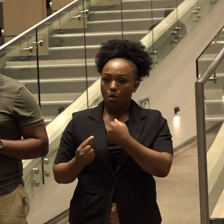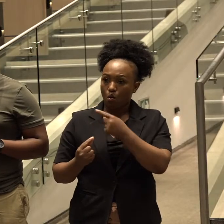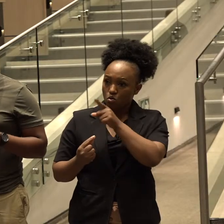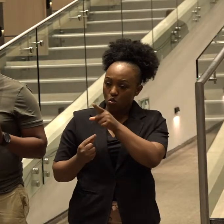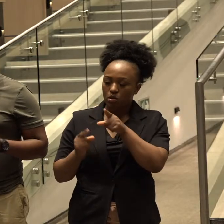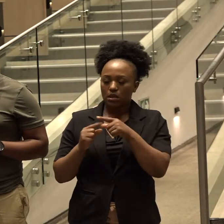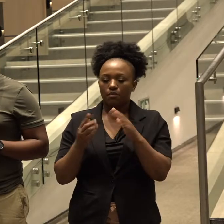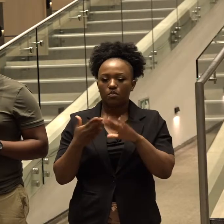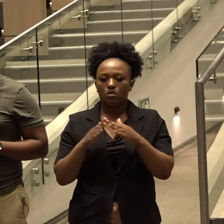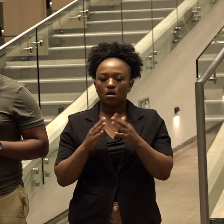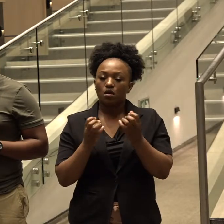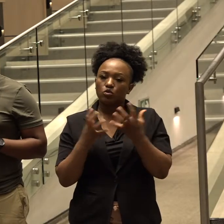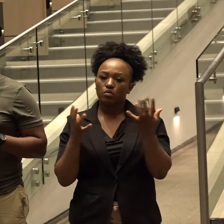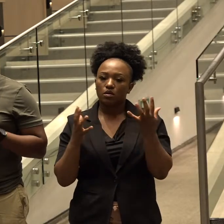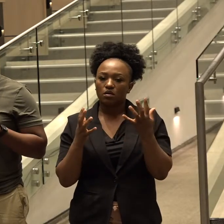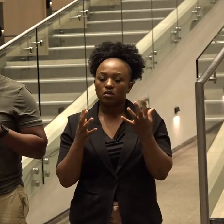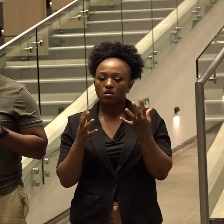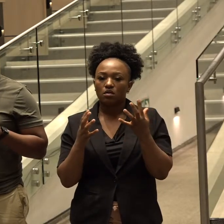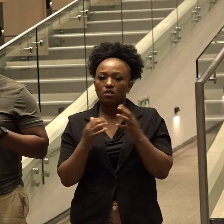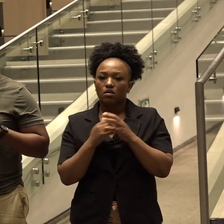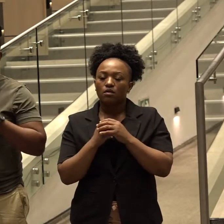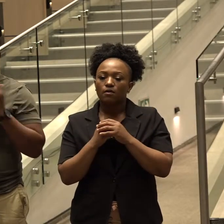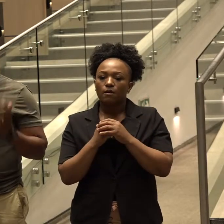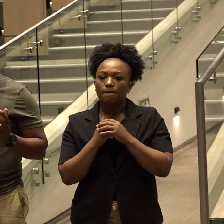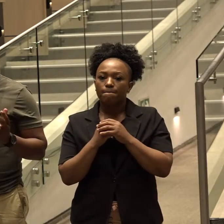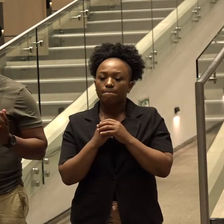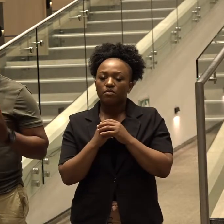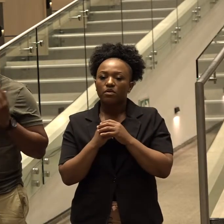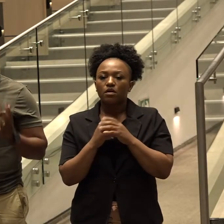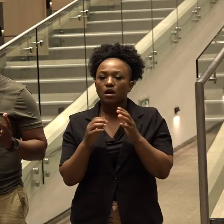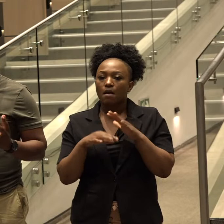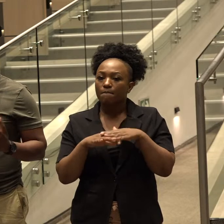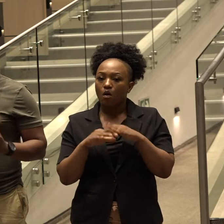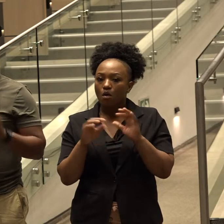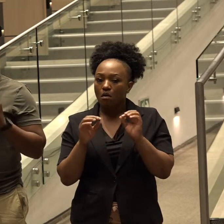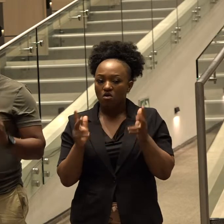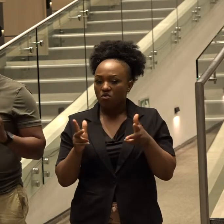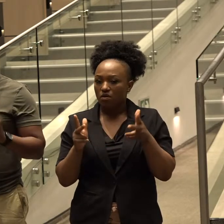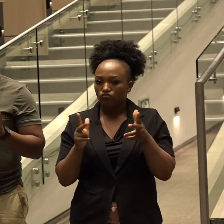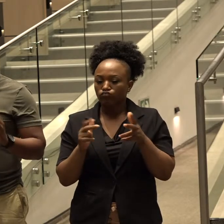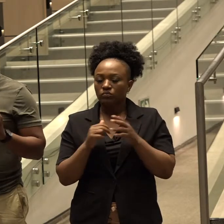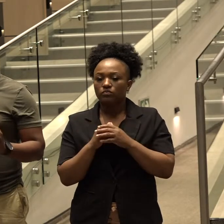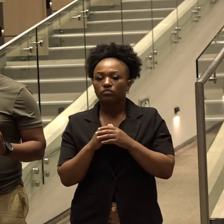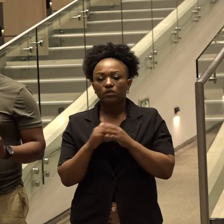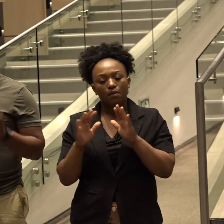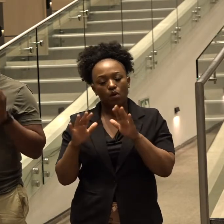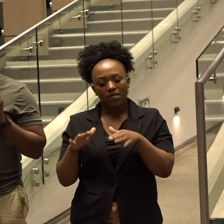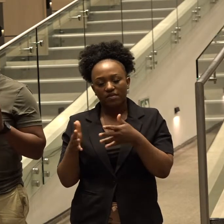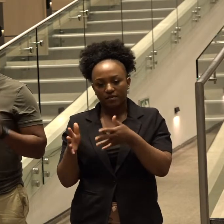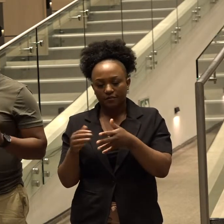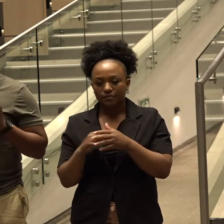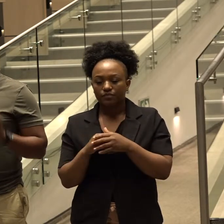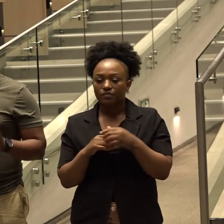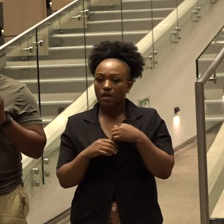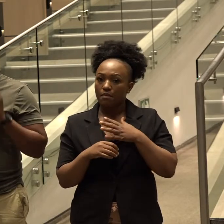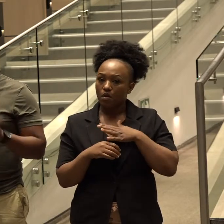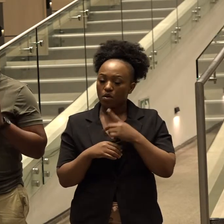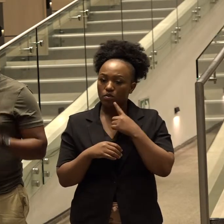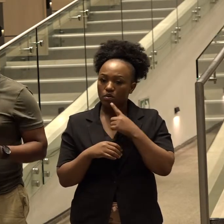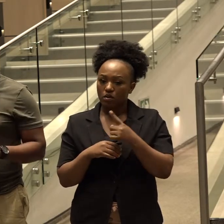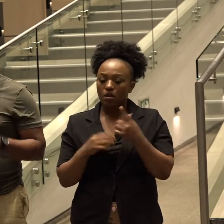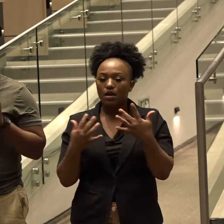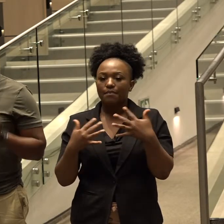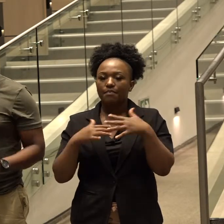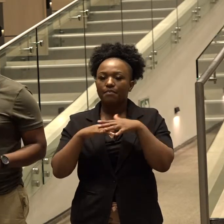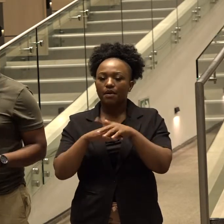so I won't say much I'll just stay I won't say much about the Ray I will just leave it there all I want is that